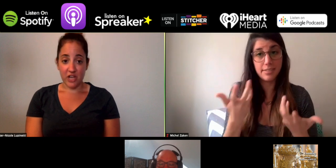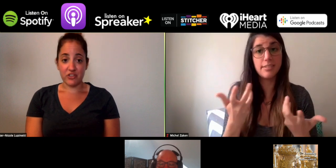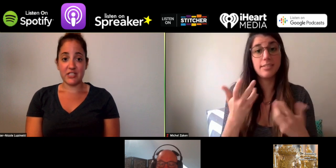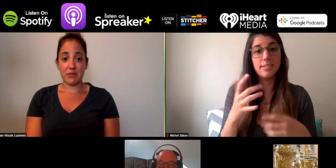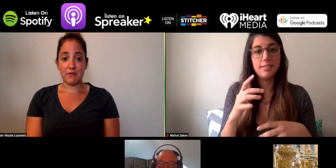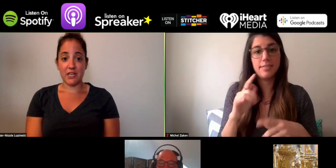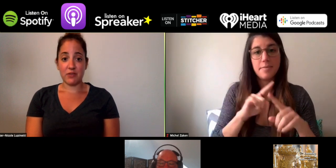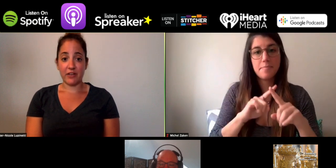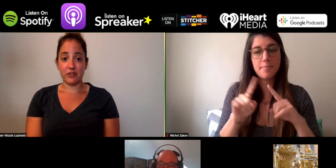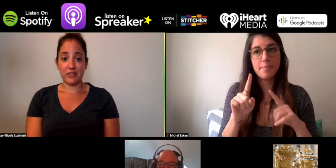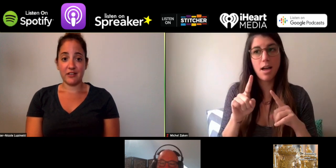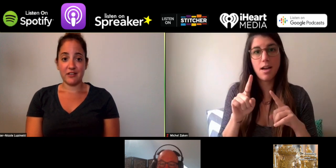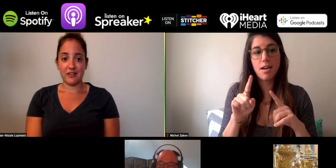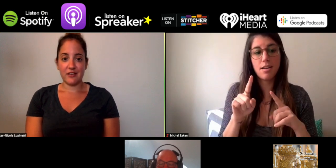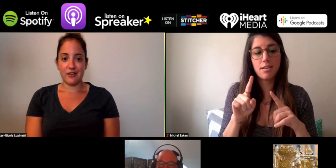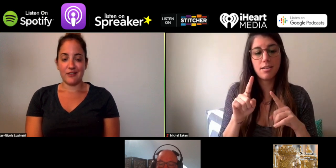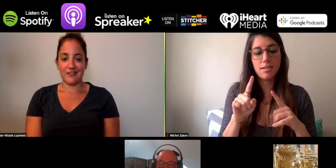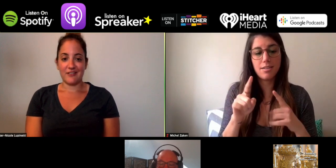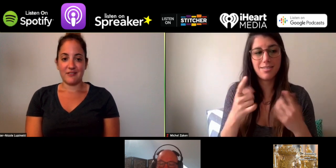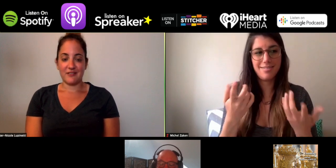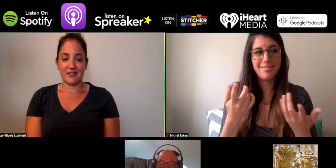have challenges that we face regularly,